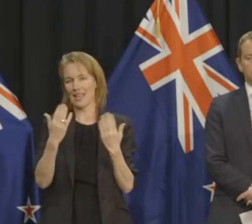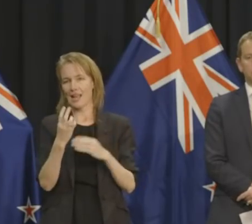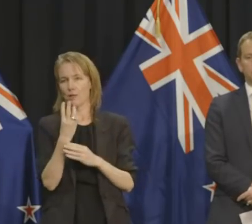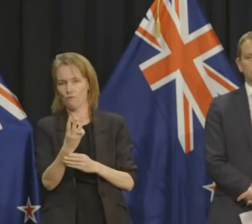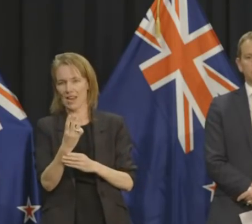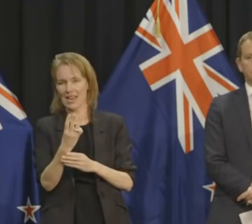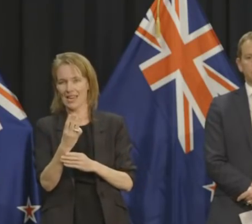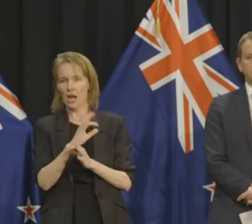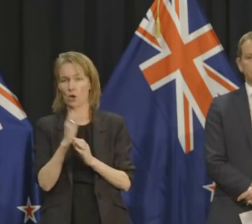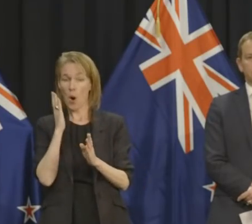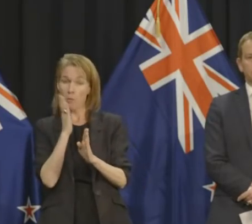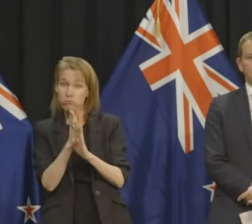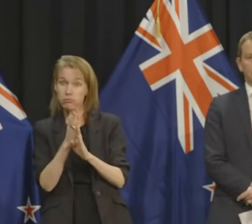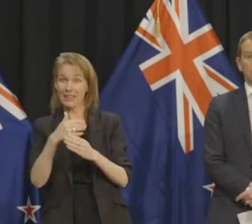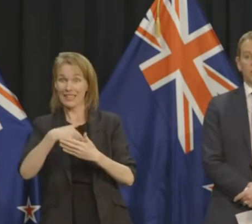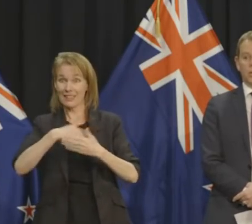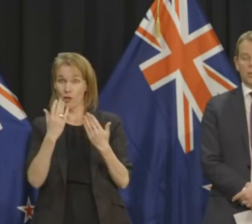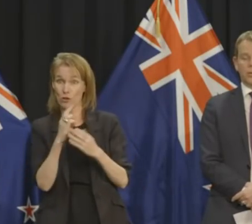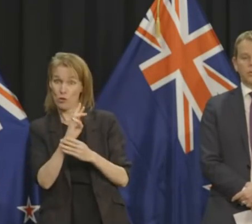3.